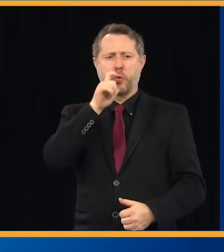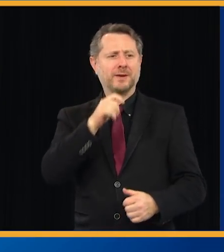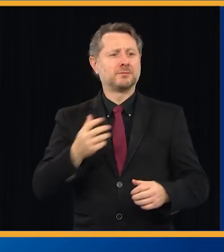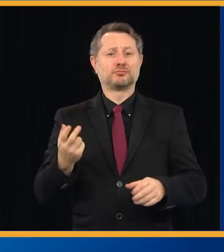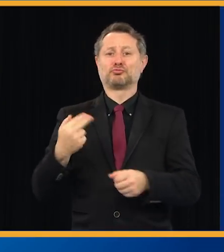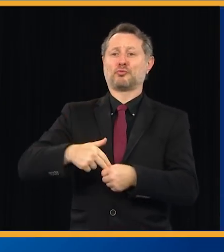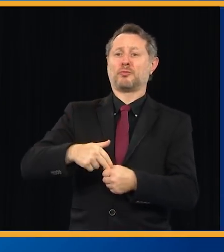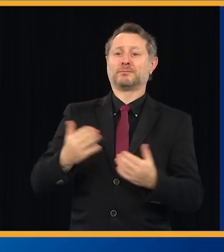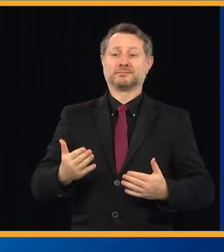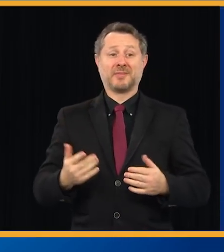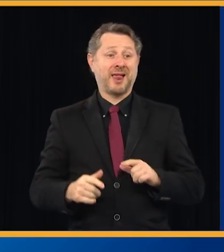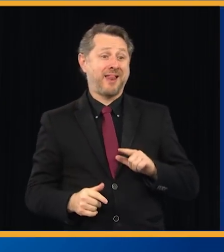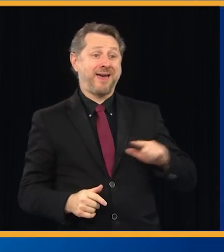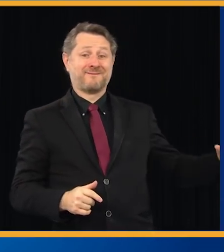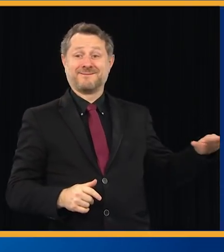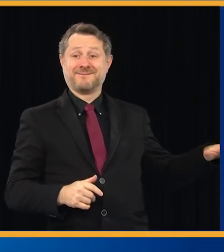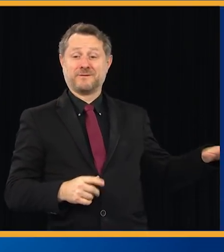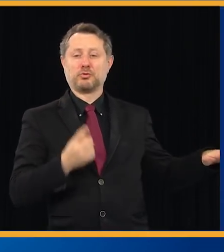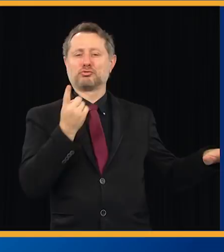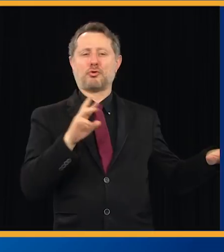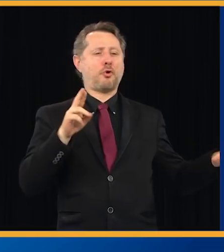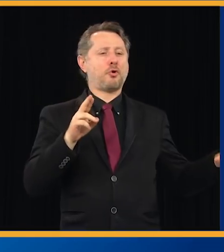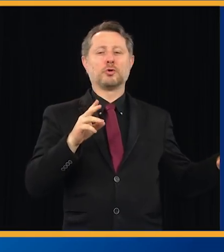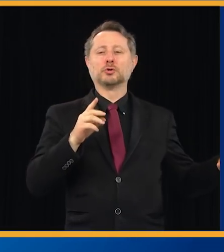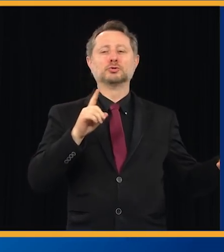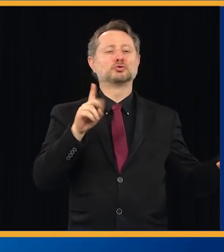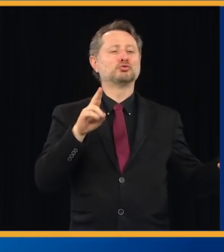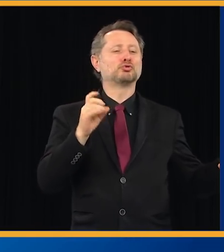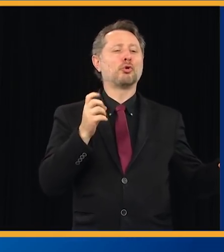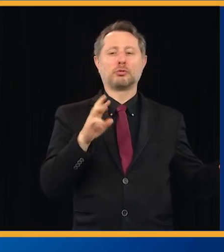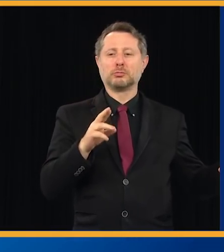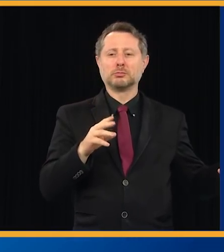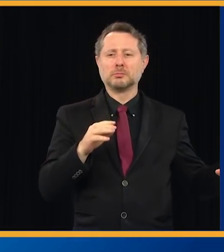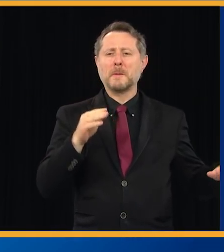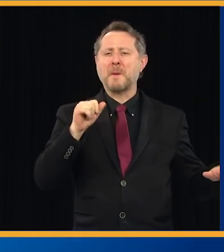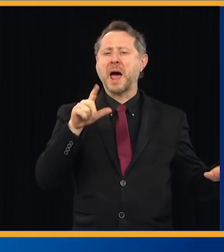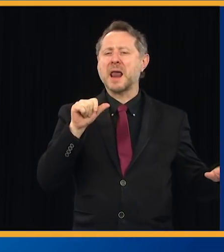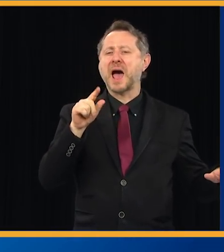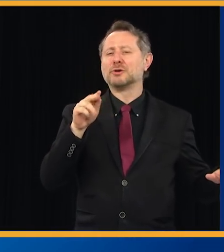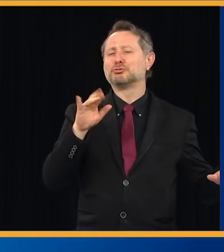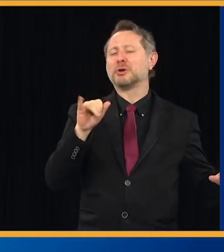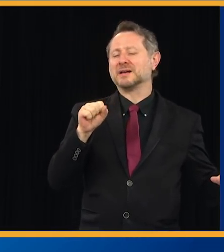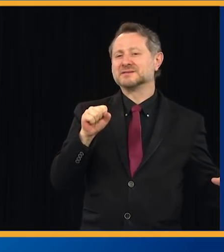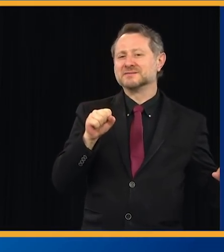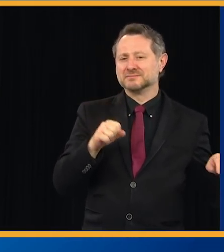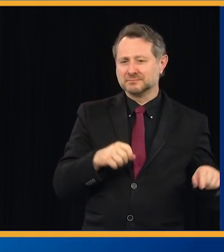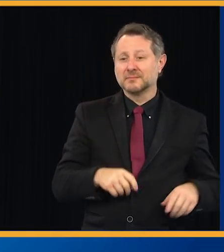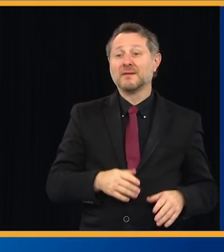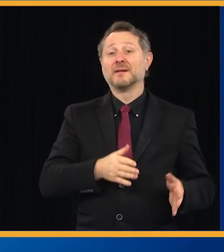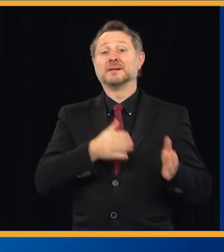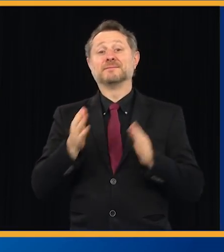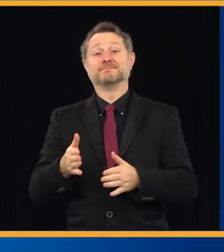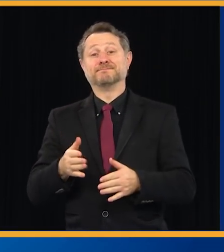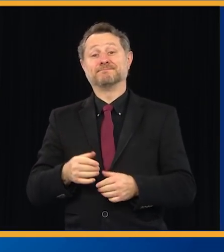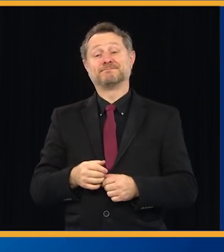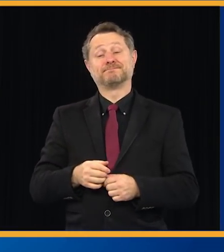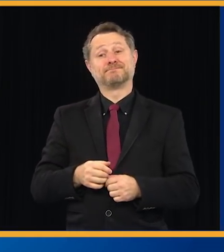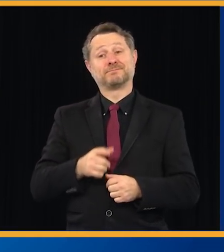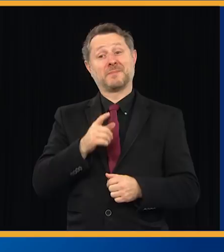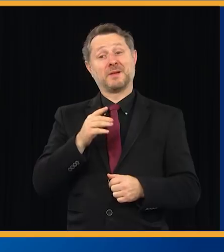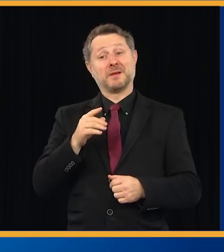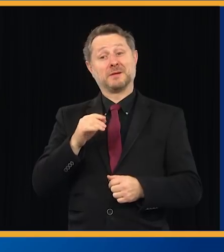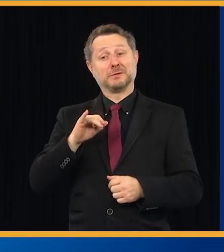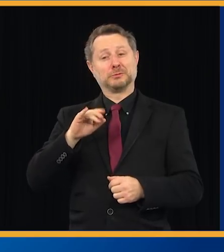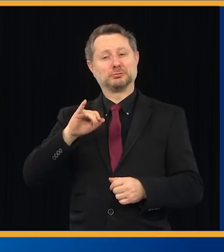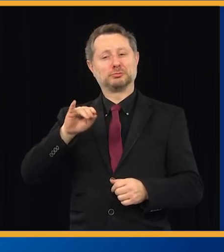left, Dr. Jim Malatras from Empire State College. To my immediate left, Michael Dowling, who needs no introduction in